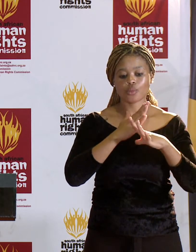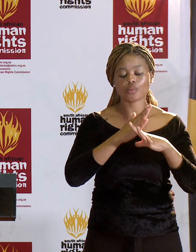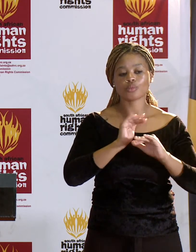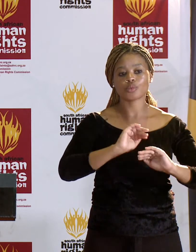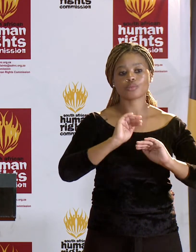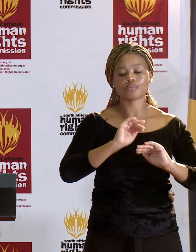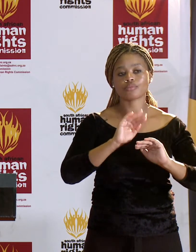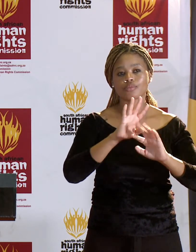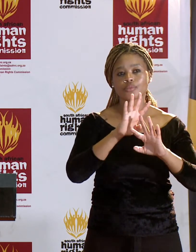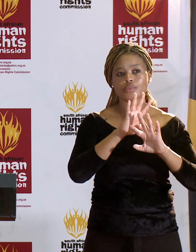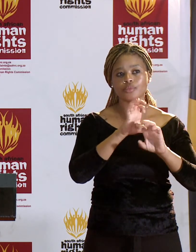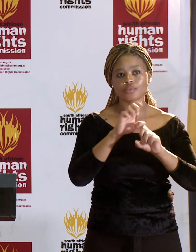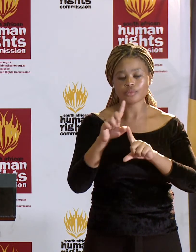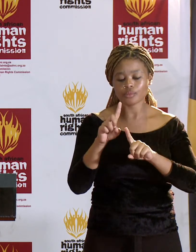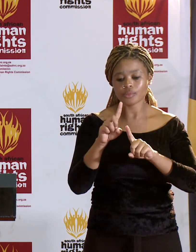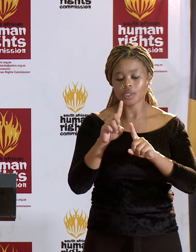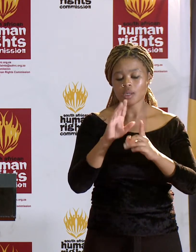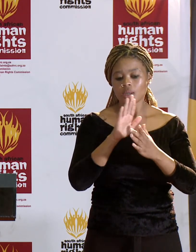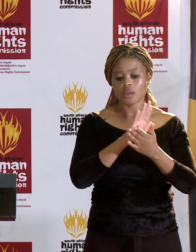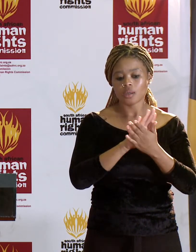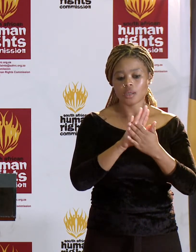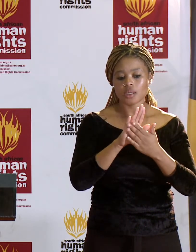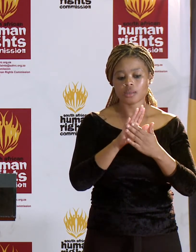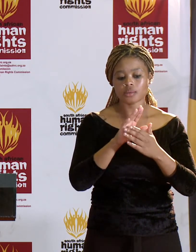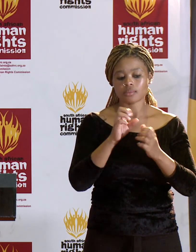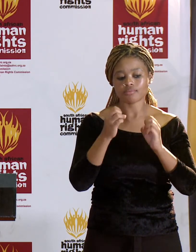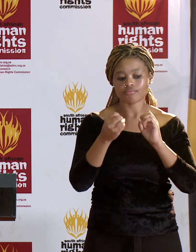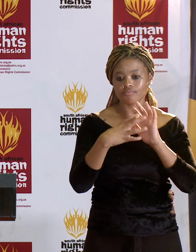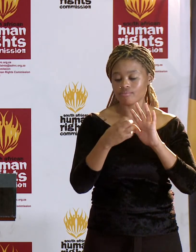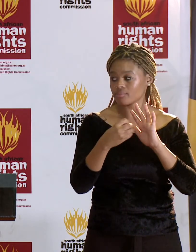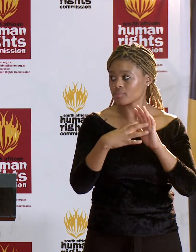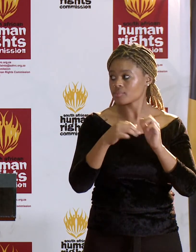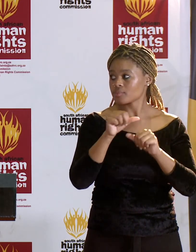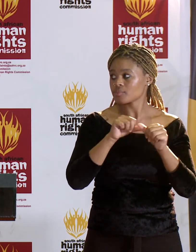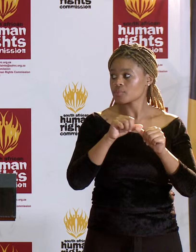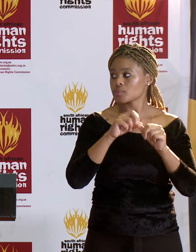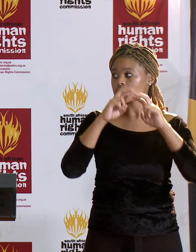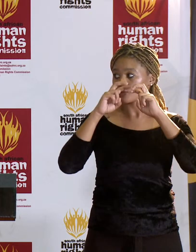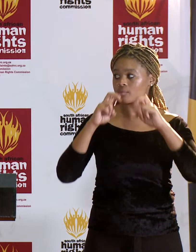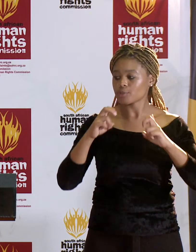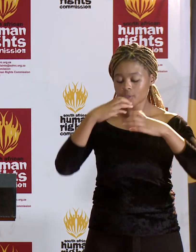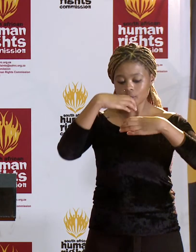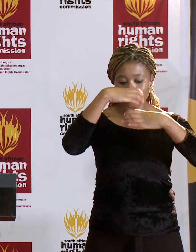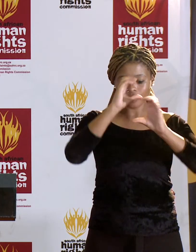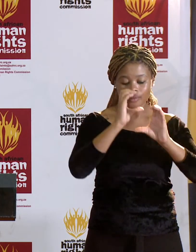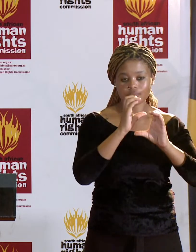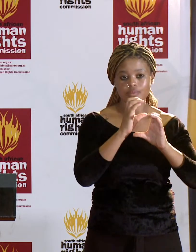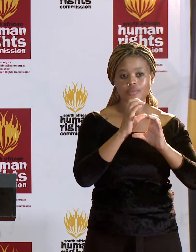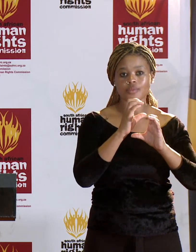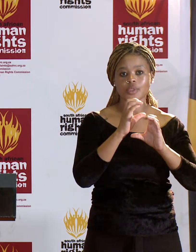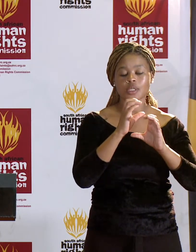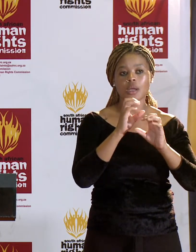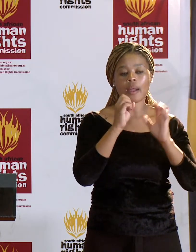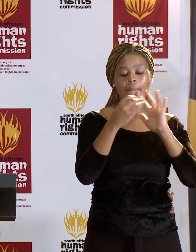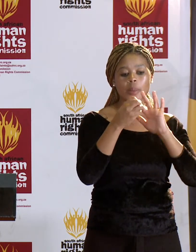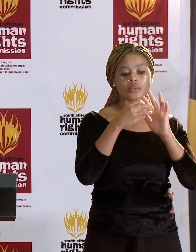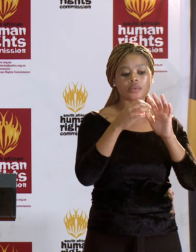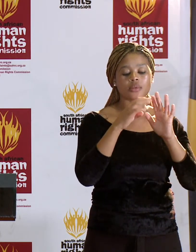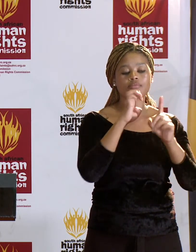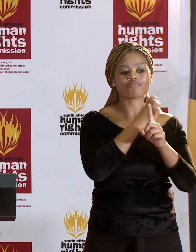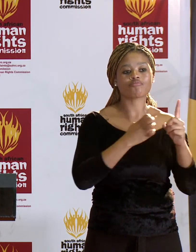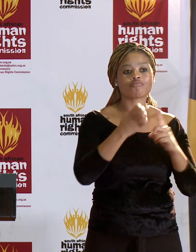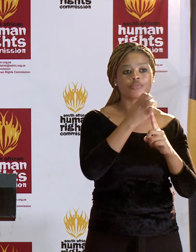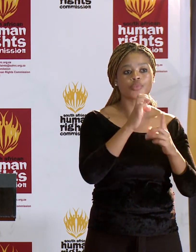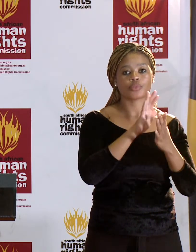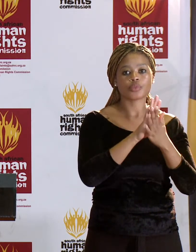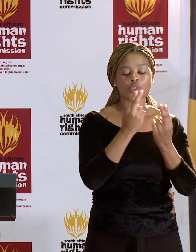of smart journalists and media creators for social good. His research focuses on media development and new